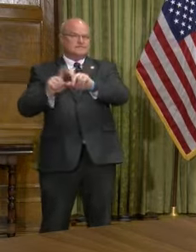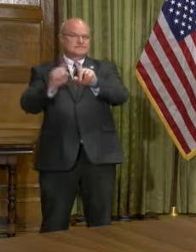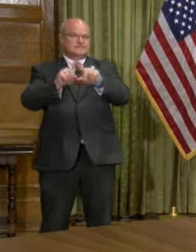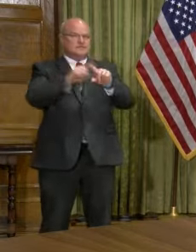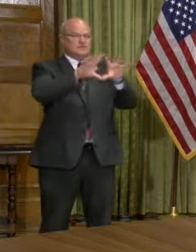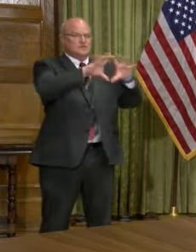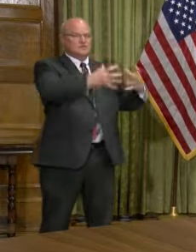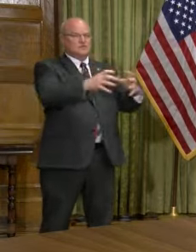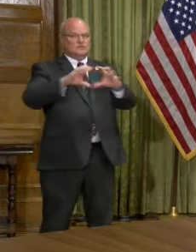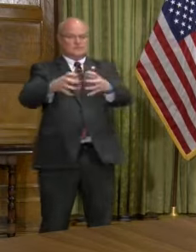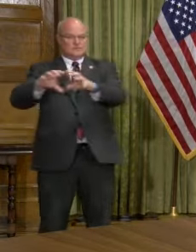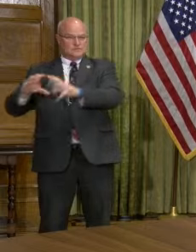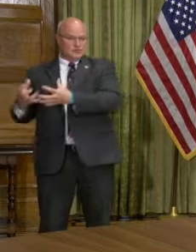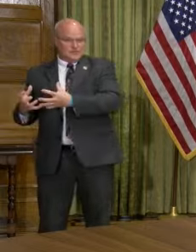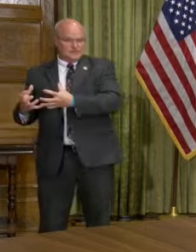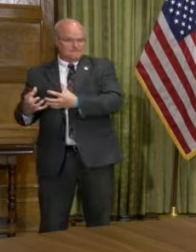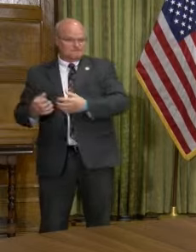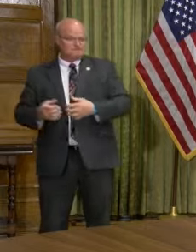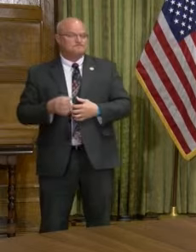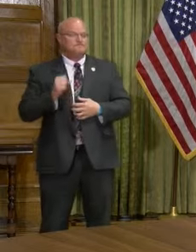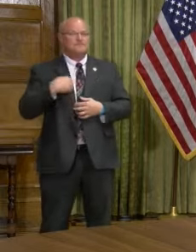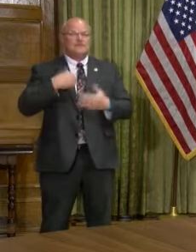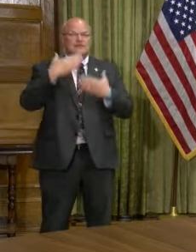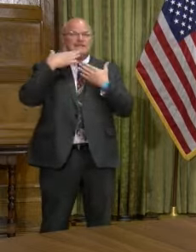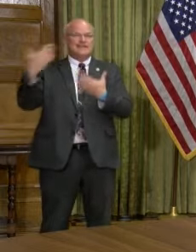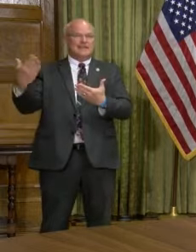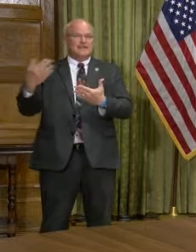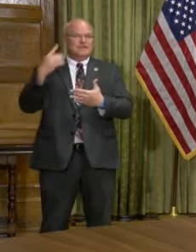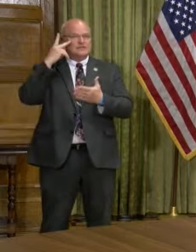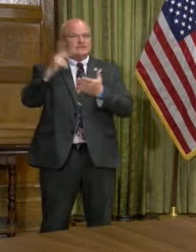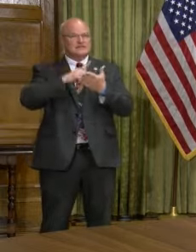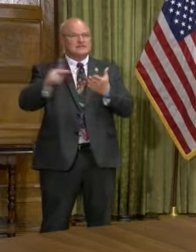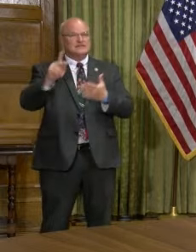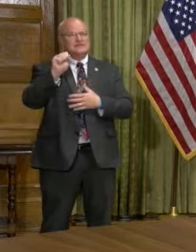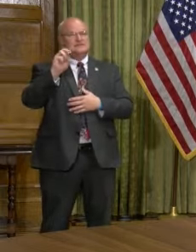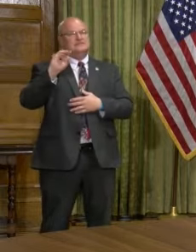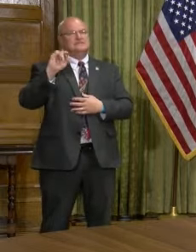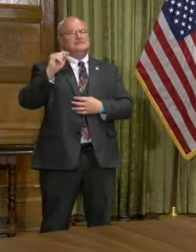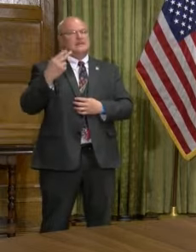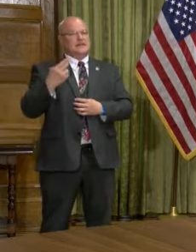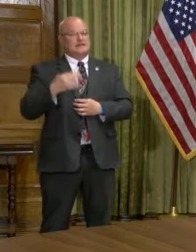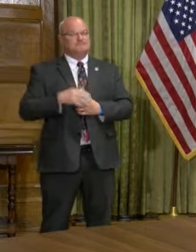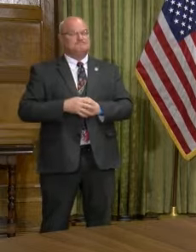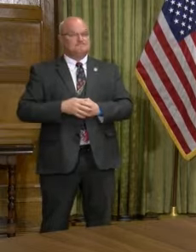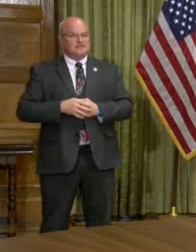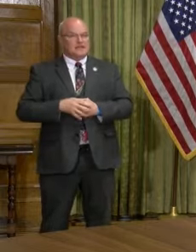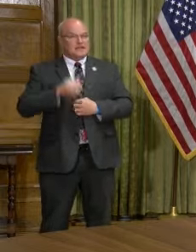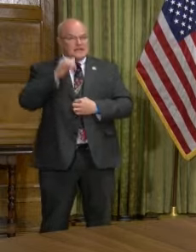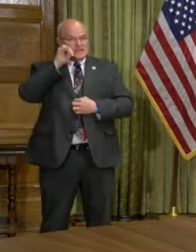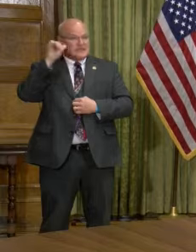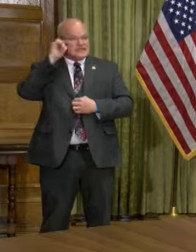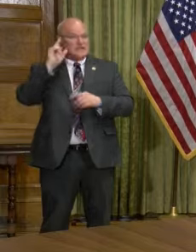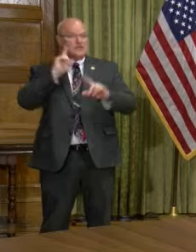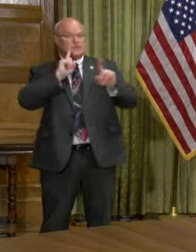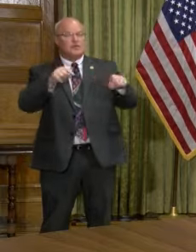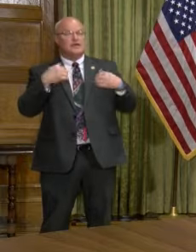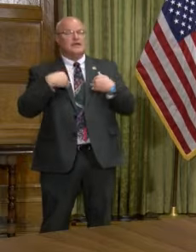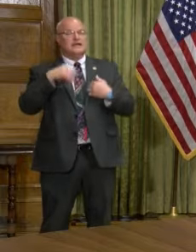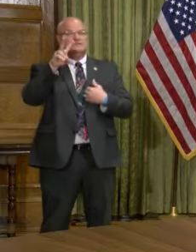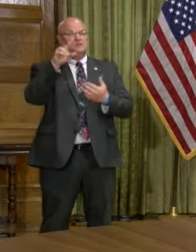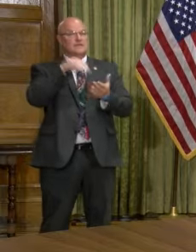different groups. And so I thank you, Secretary Smith. Yesterday, we reported that we